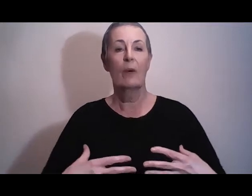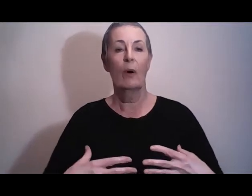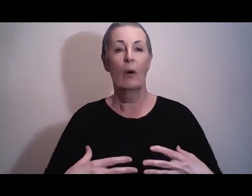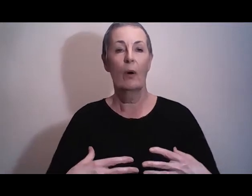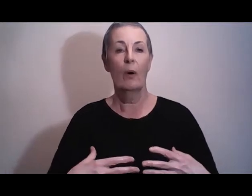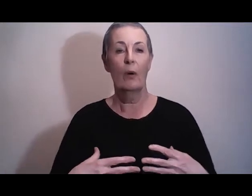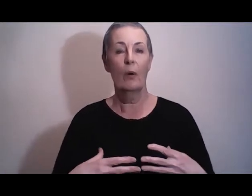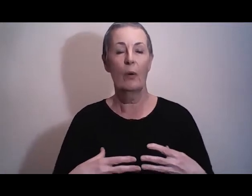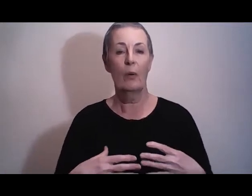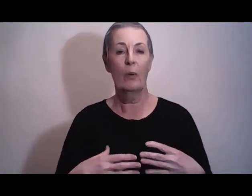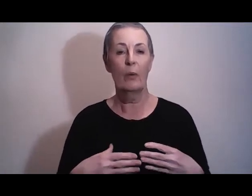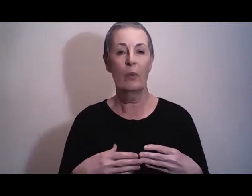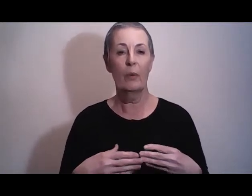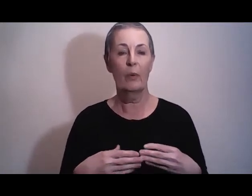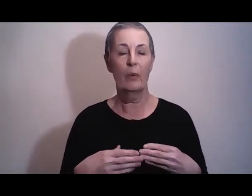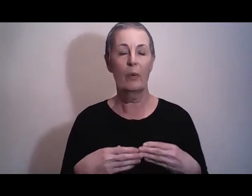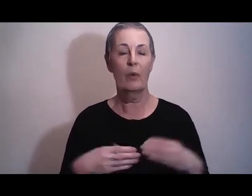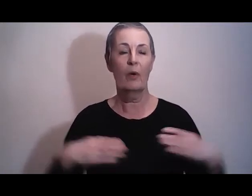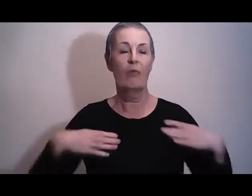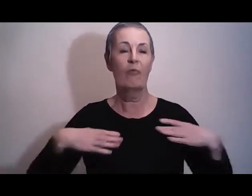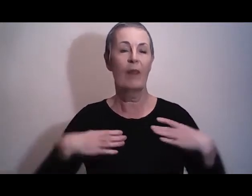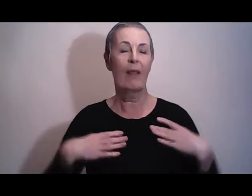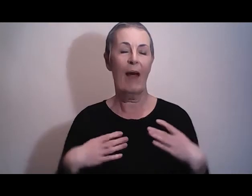It's very relaxing.